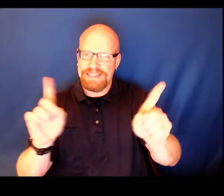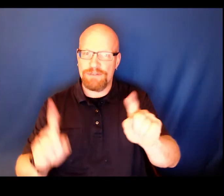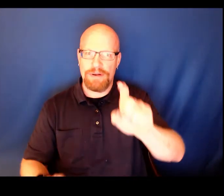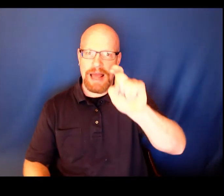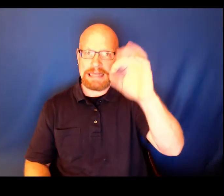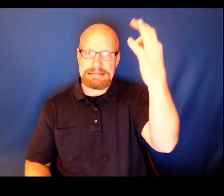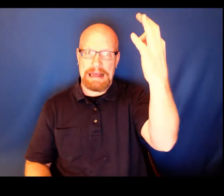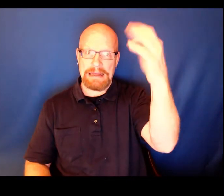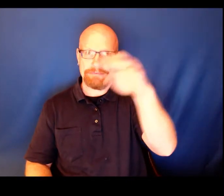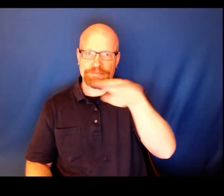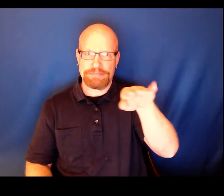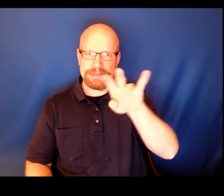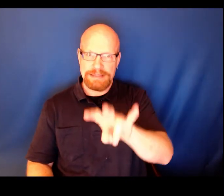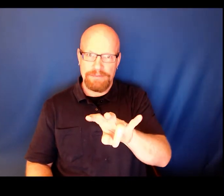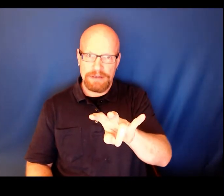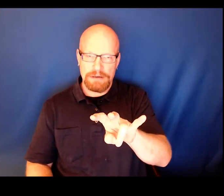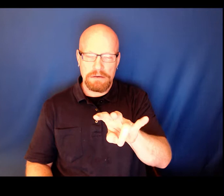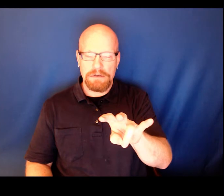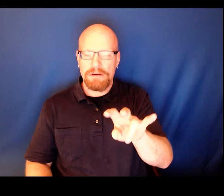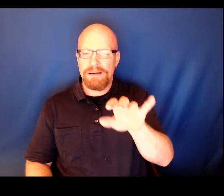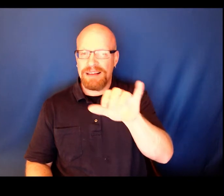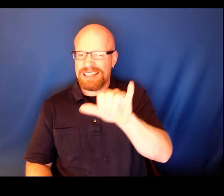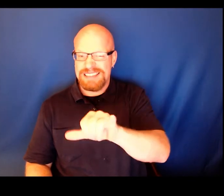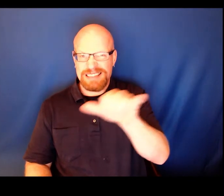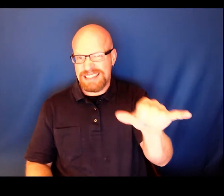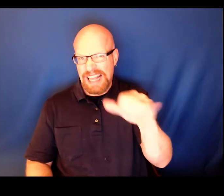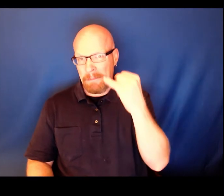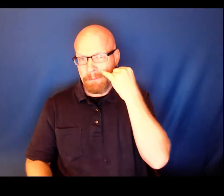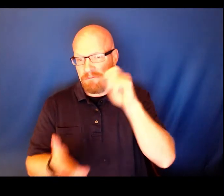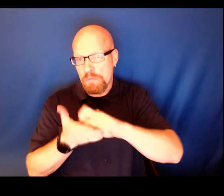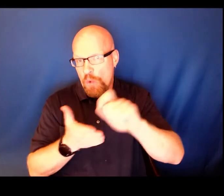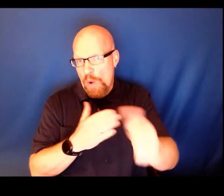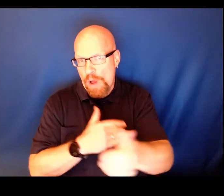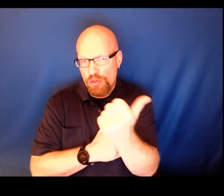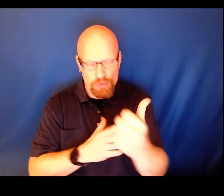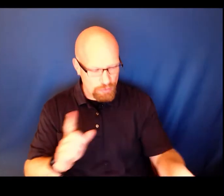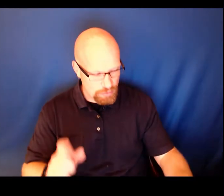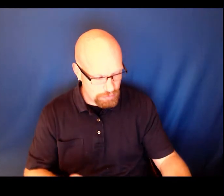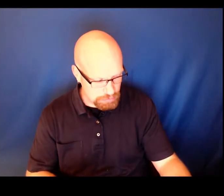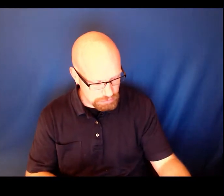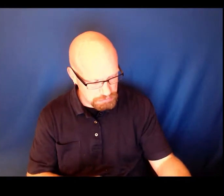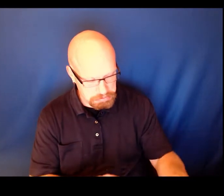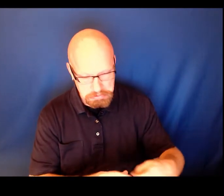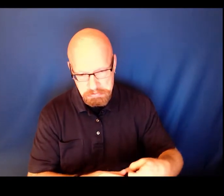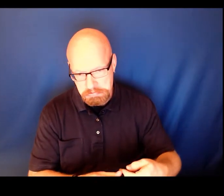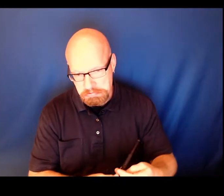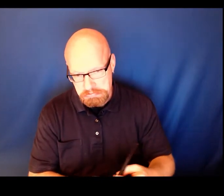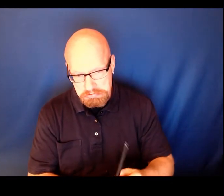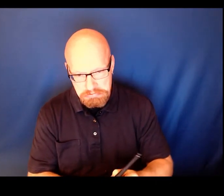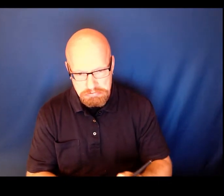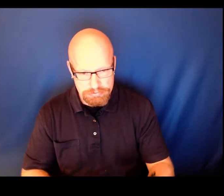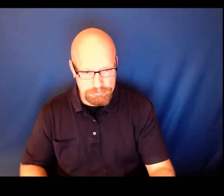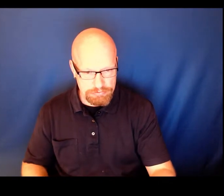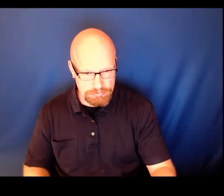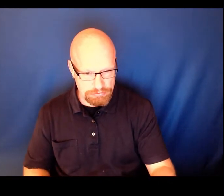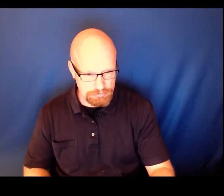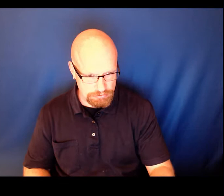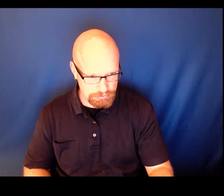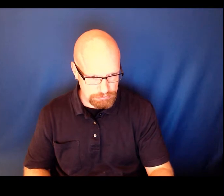One-seventh. It's written different. It's x to the 9th over 7. It's the same idea if we write it in different